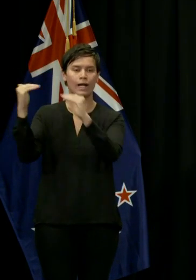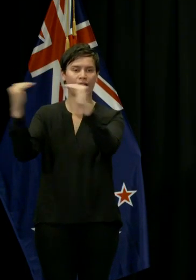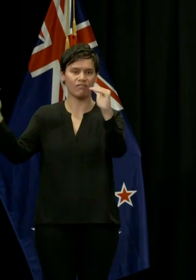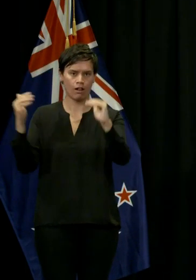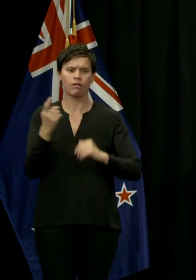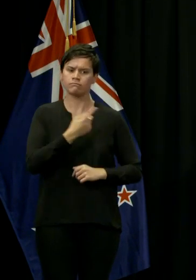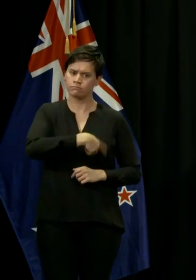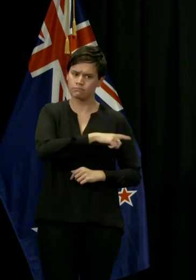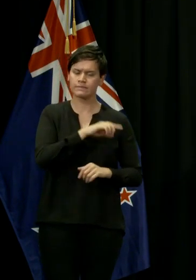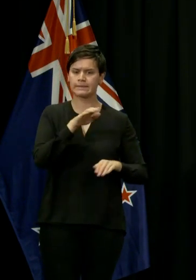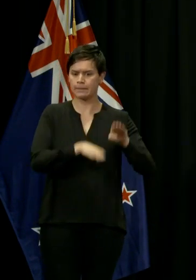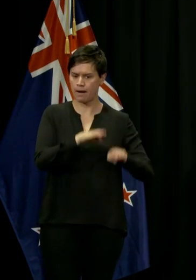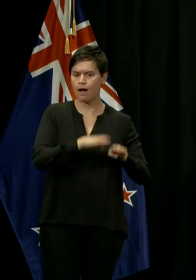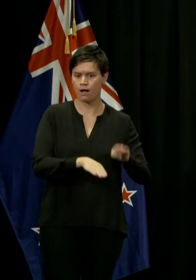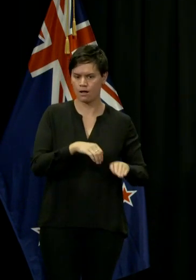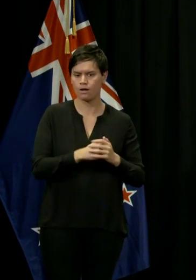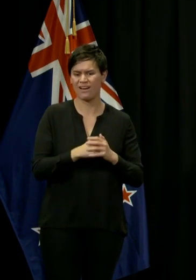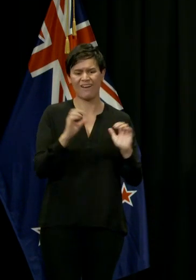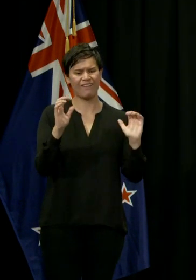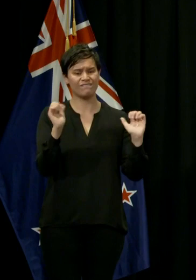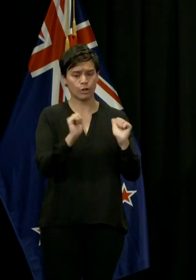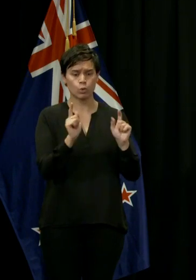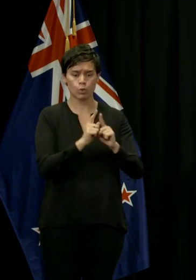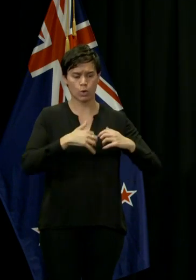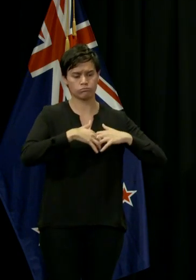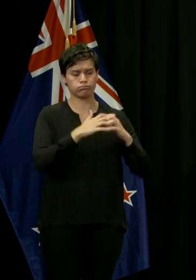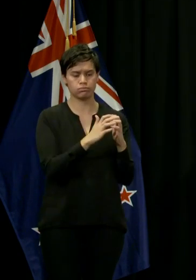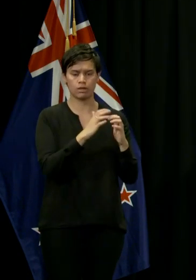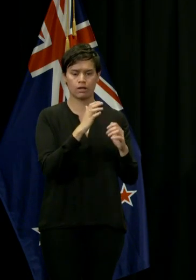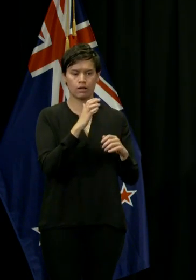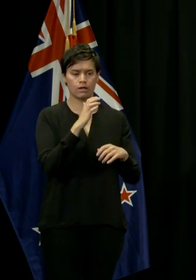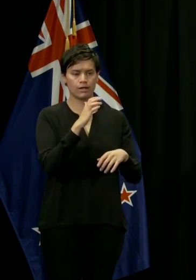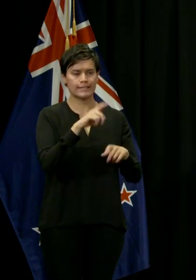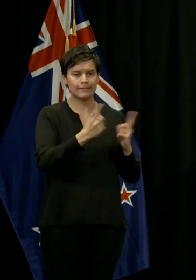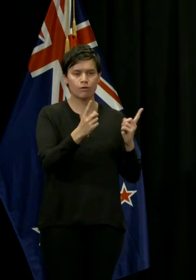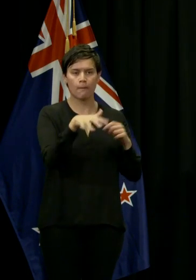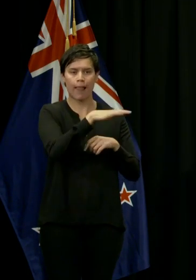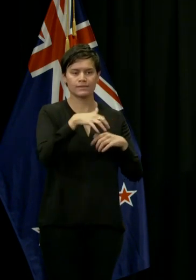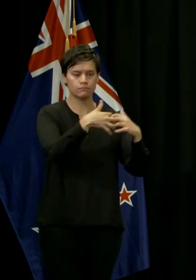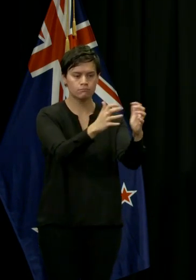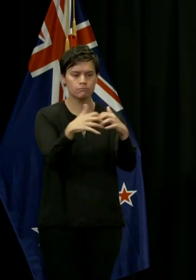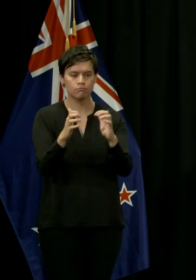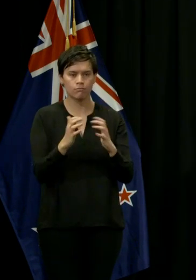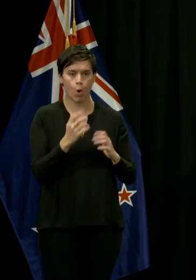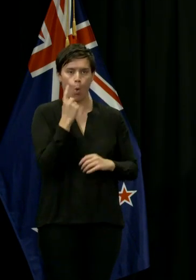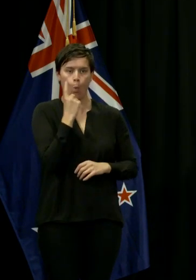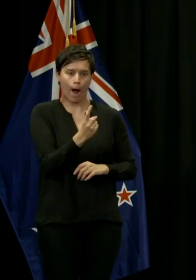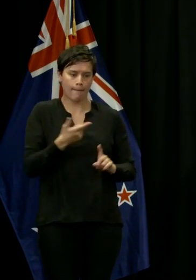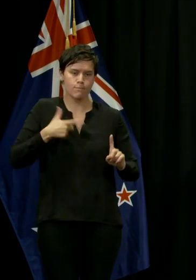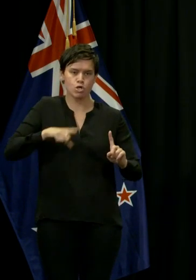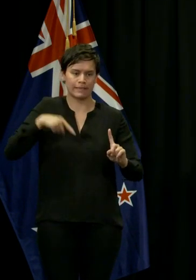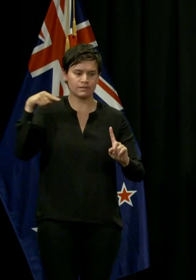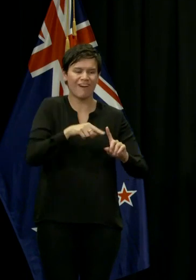specific testing stations, and those are already in place. So that will continue while we go through this period. People who believe they need to